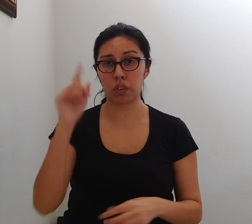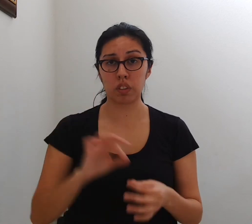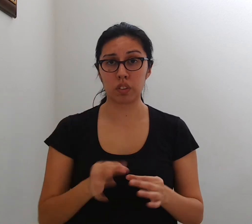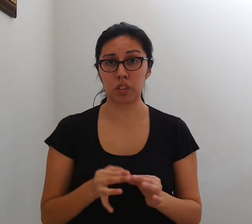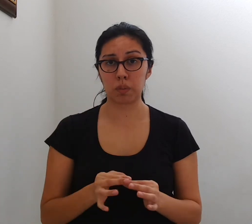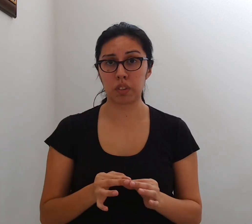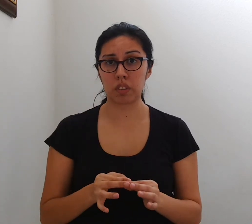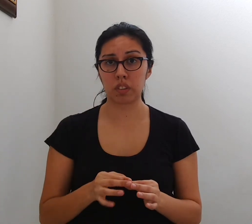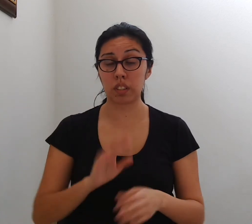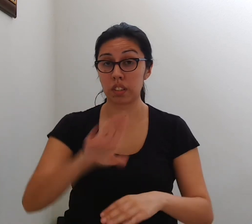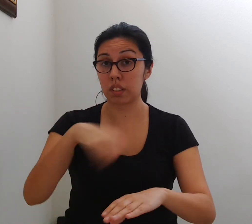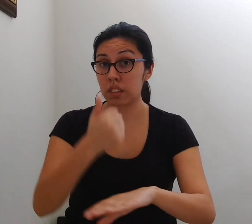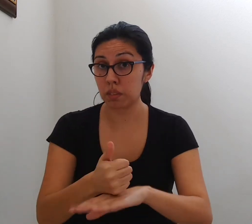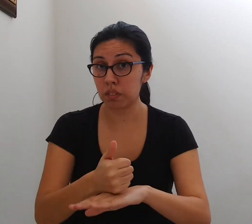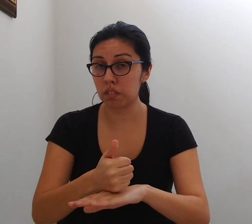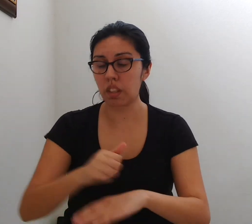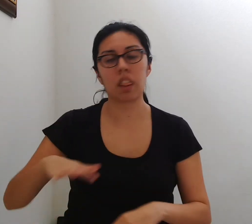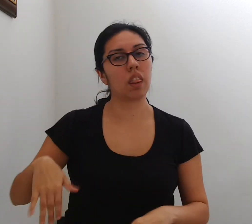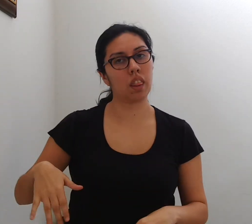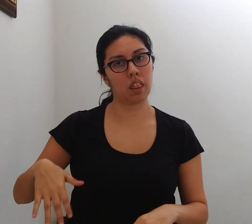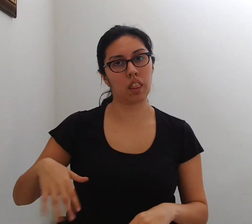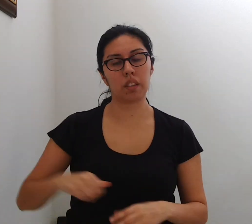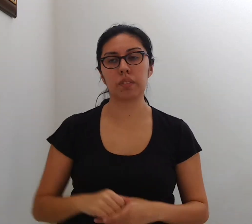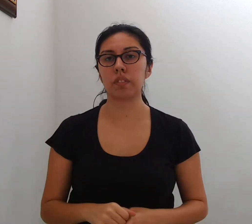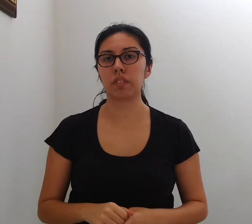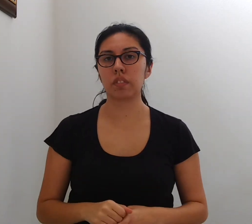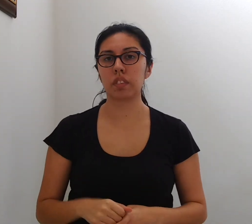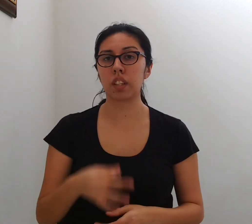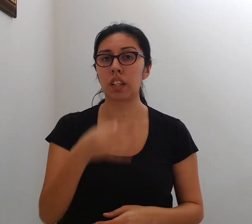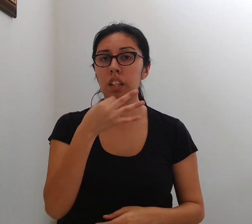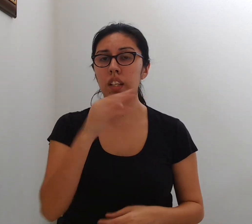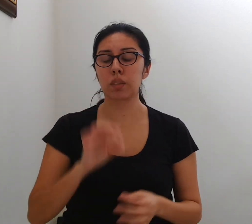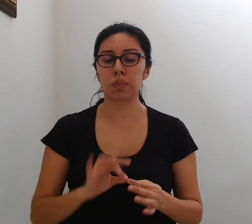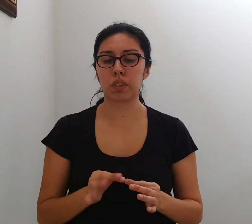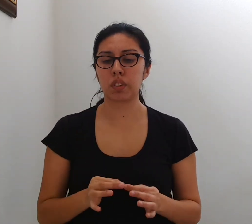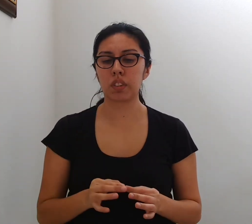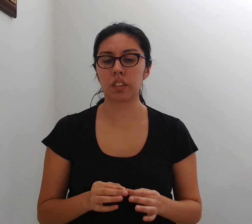Expert interpreters need experience as well